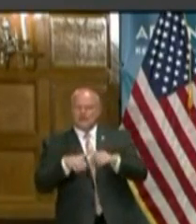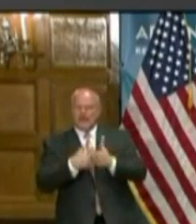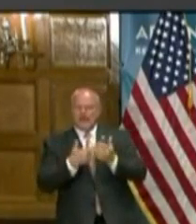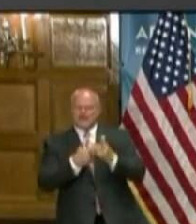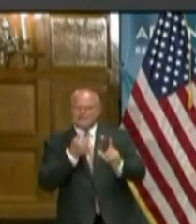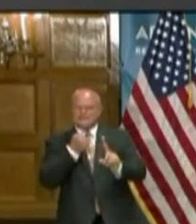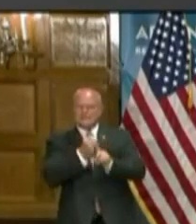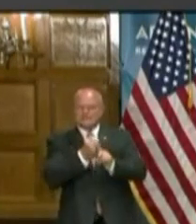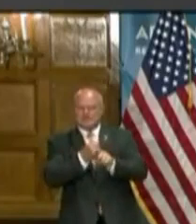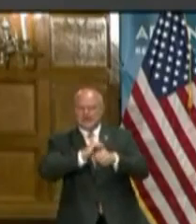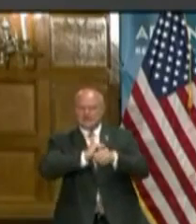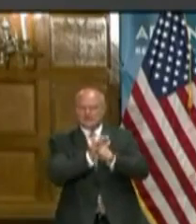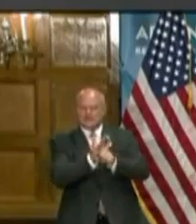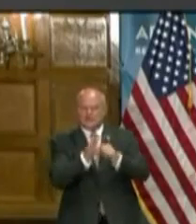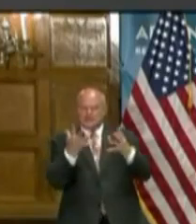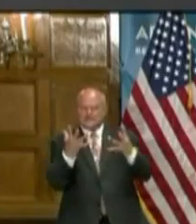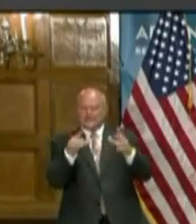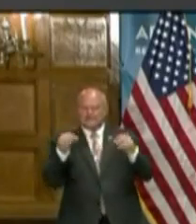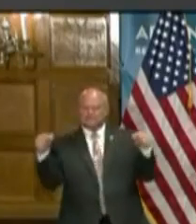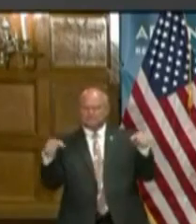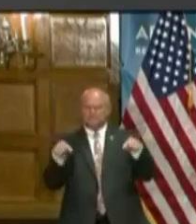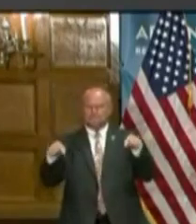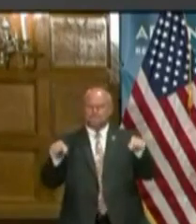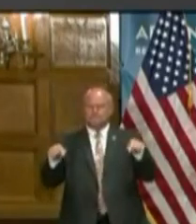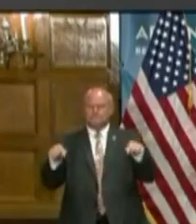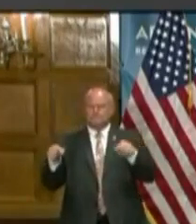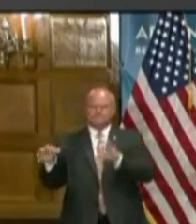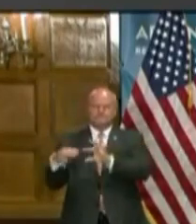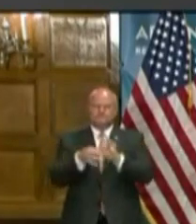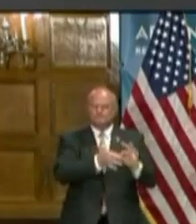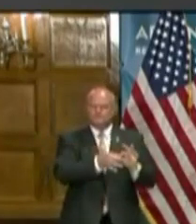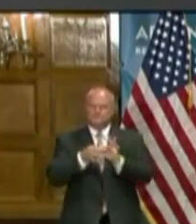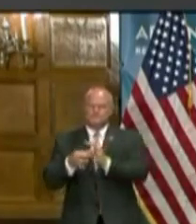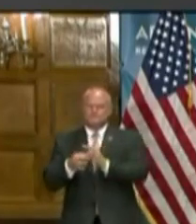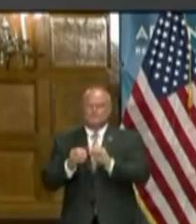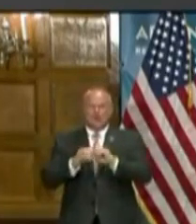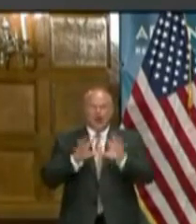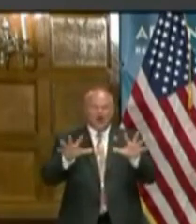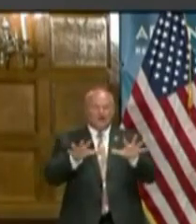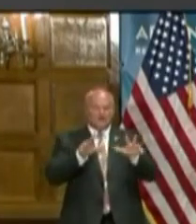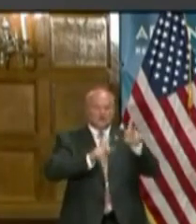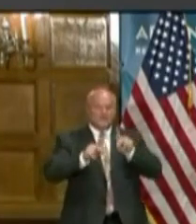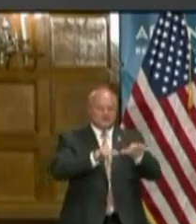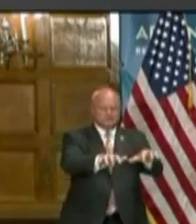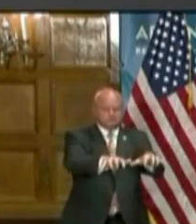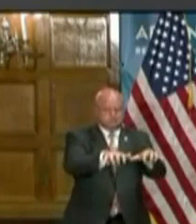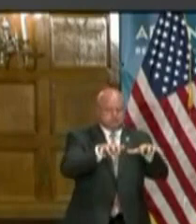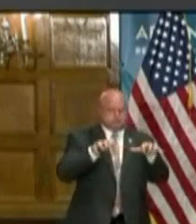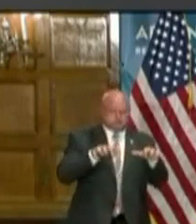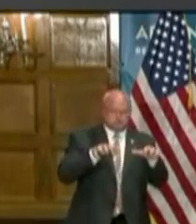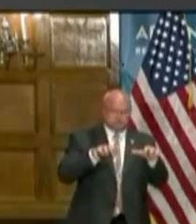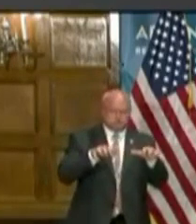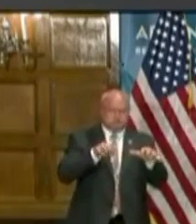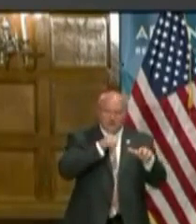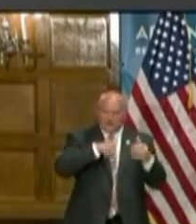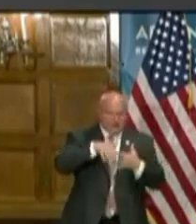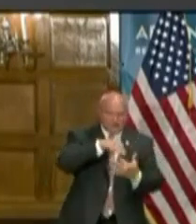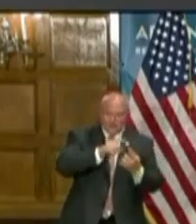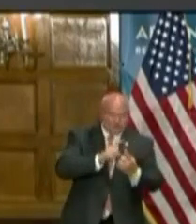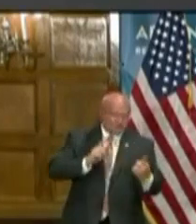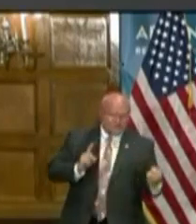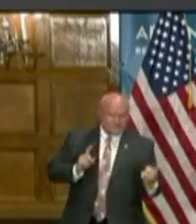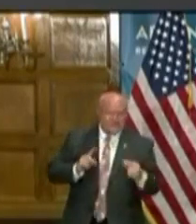this impact COVID-19? And obviously there's a crowd there. There's not social